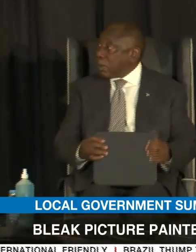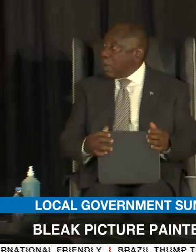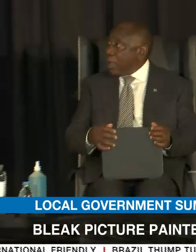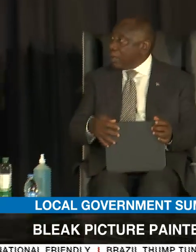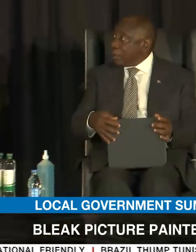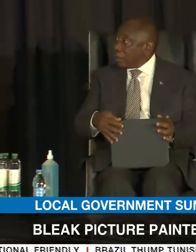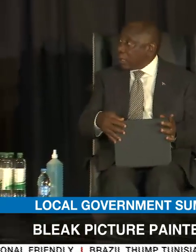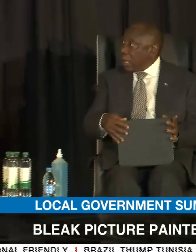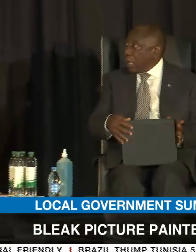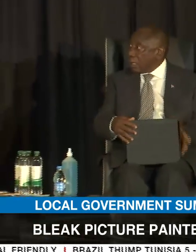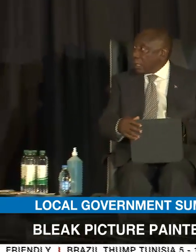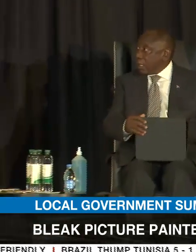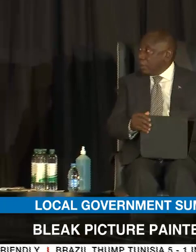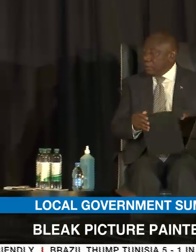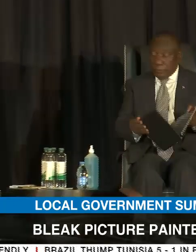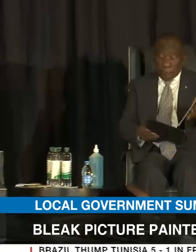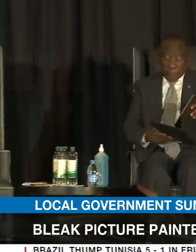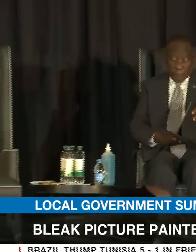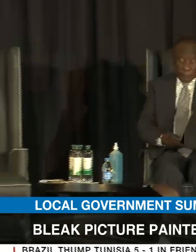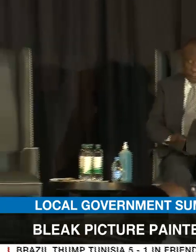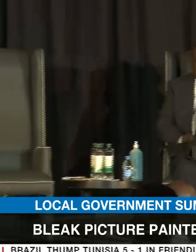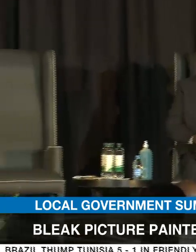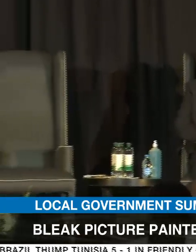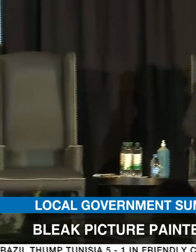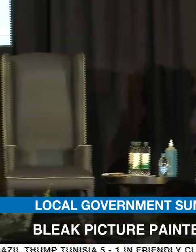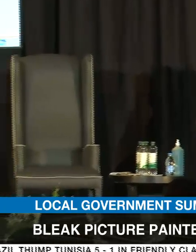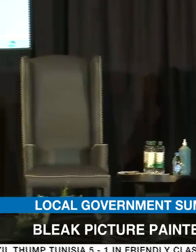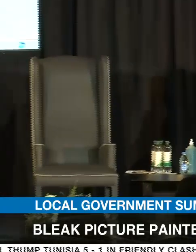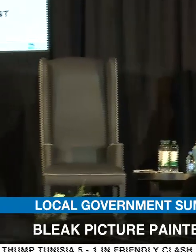will share the latest from that summit throughout the day. More news on the other side of this break.